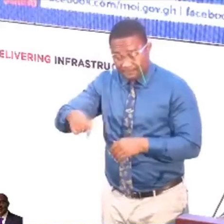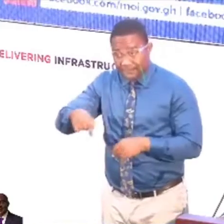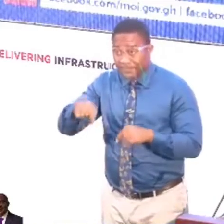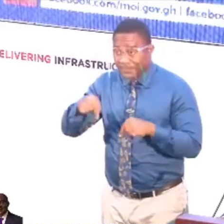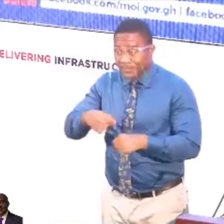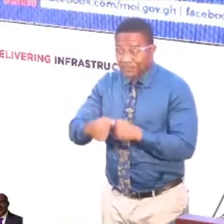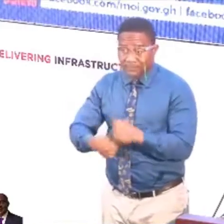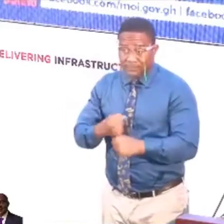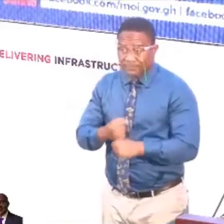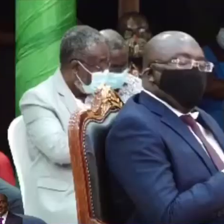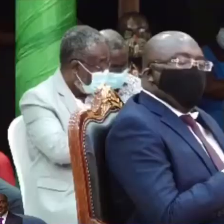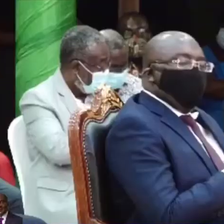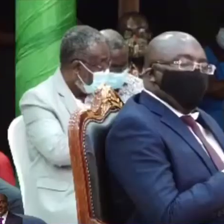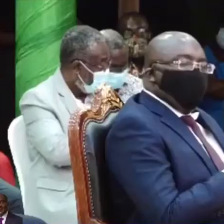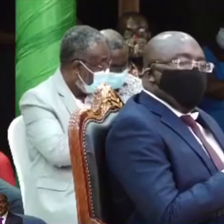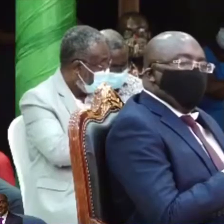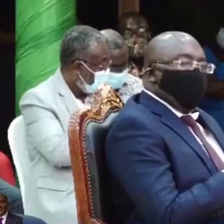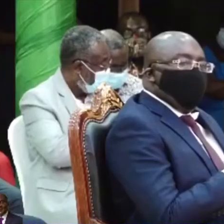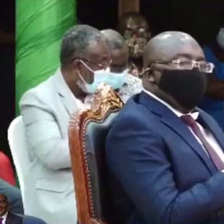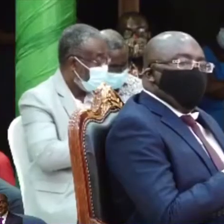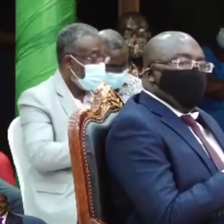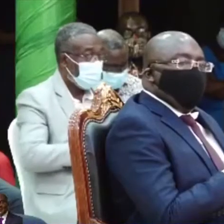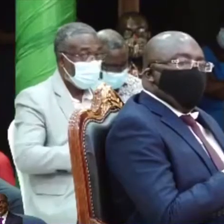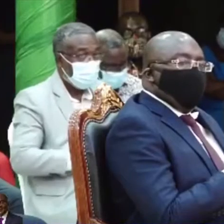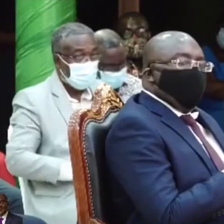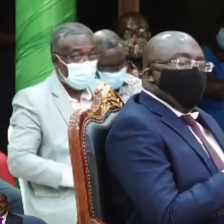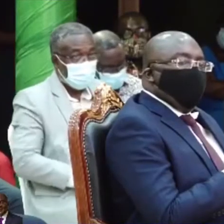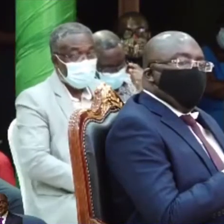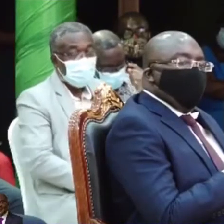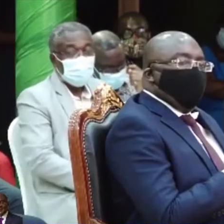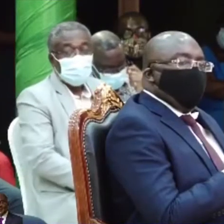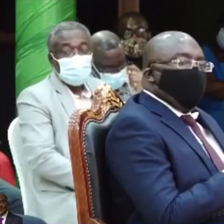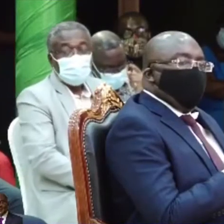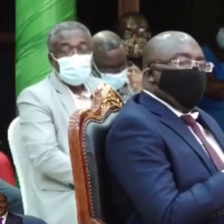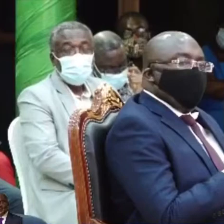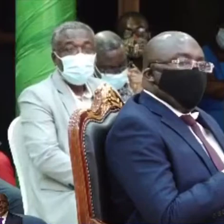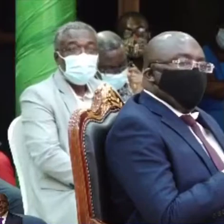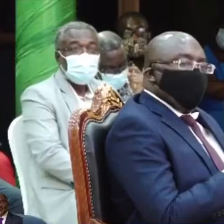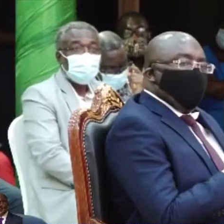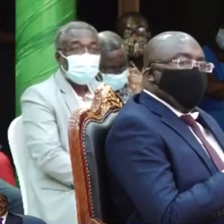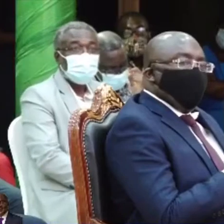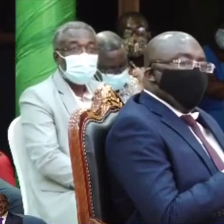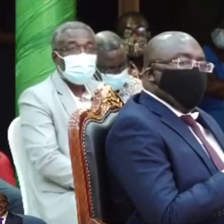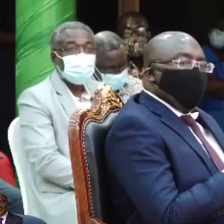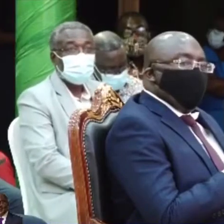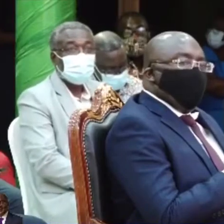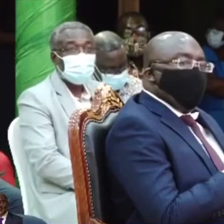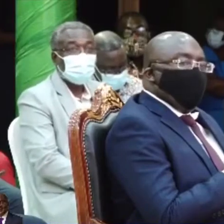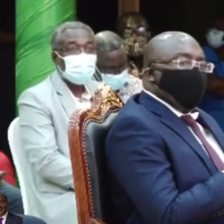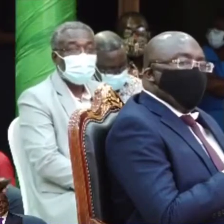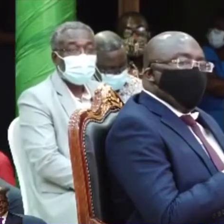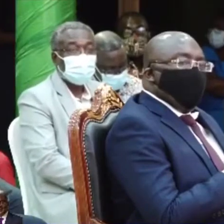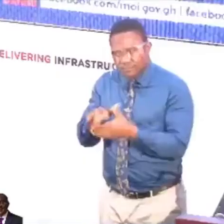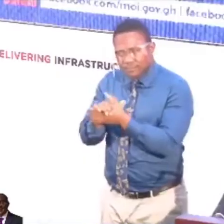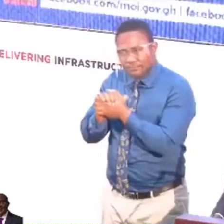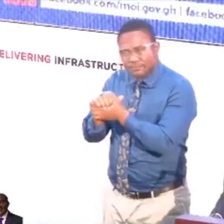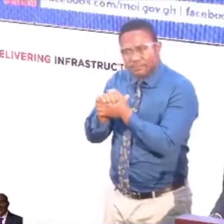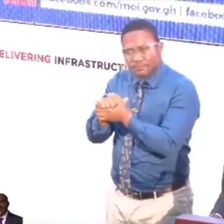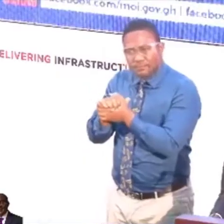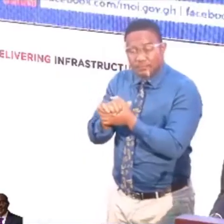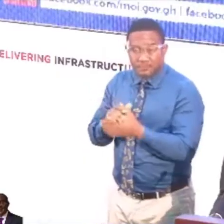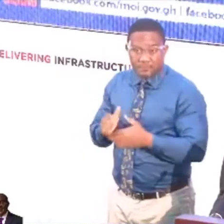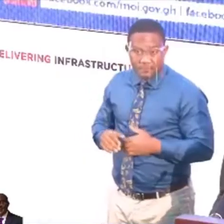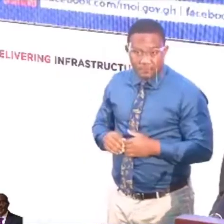Your Excellency, the Vice President, colleague ministers, I think we must congratulate the Minister